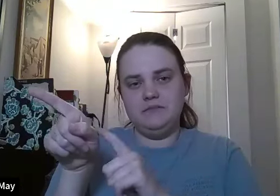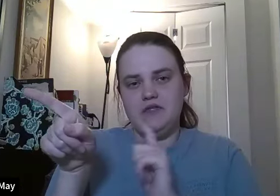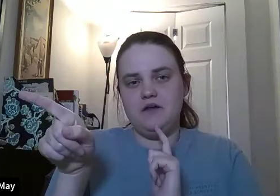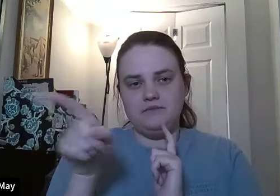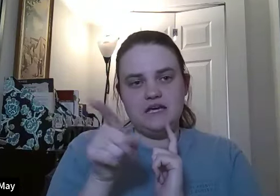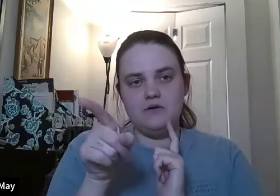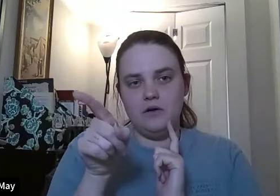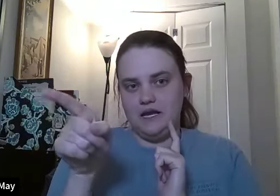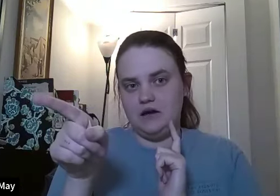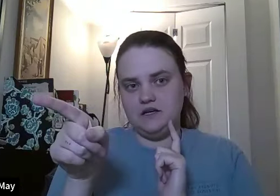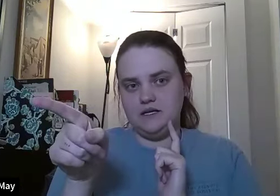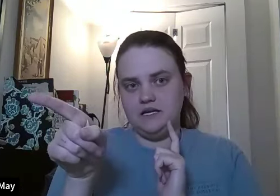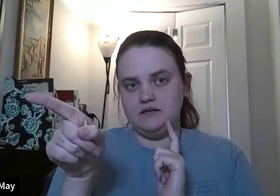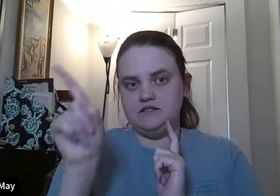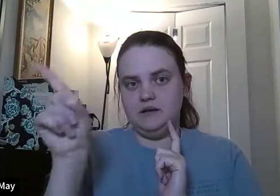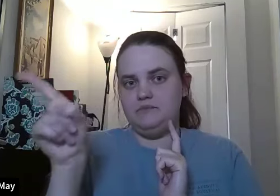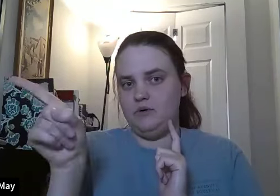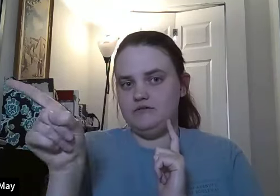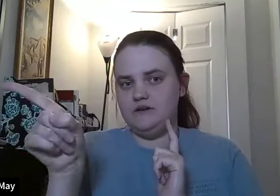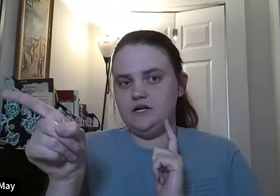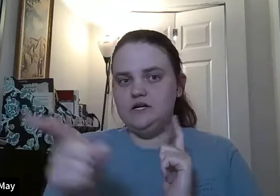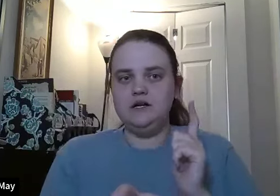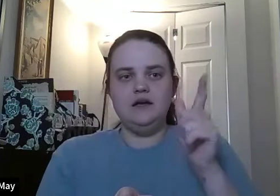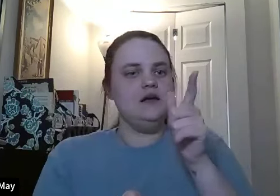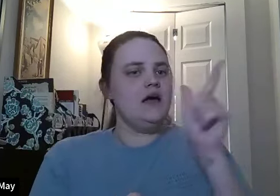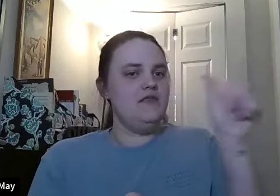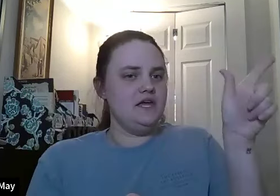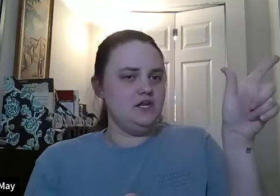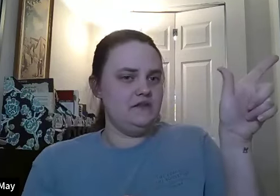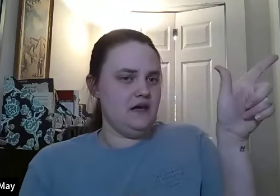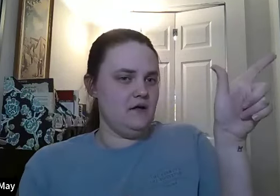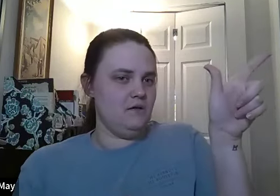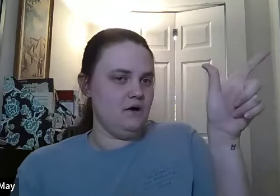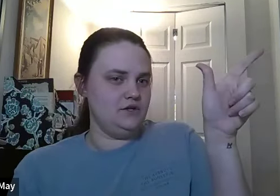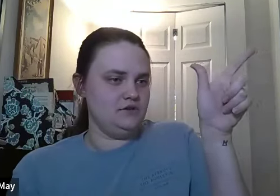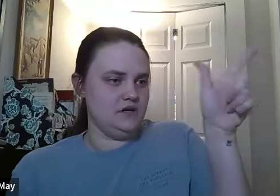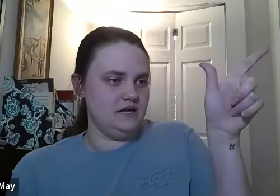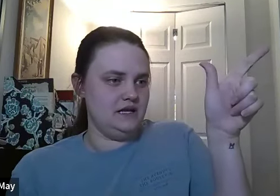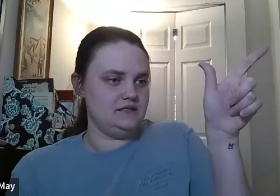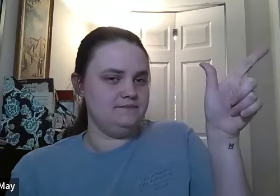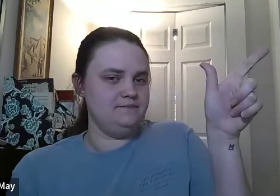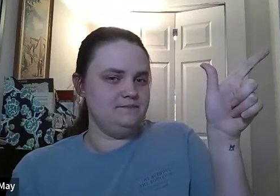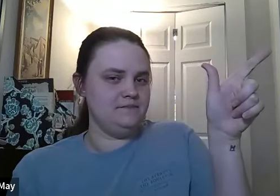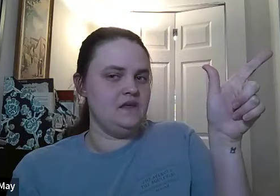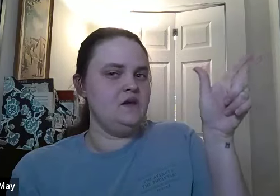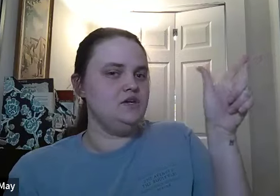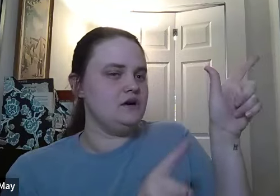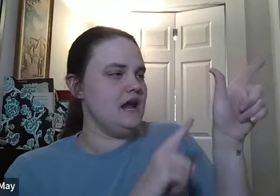my thumb down on my non-dominant hand. So like pointer finger and then the L on your dominant hand. You're going to have